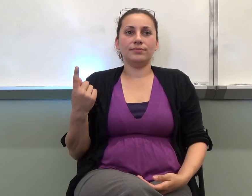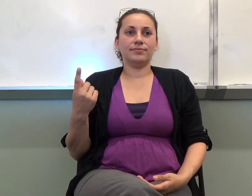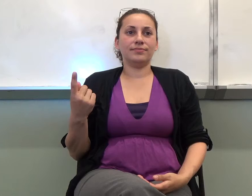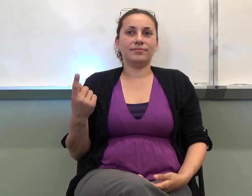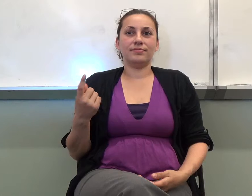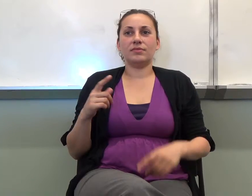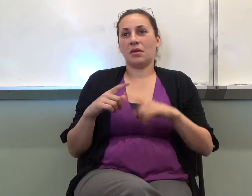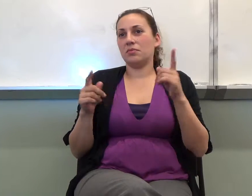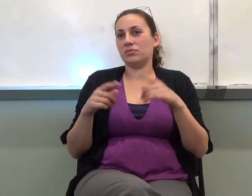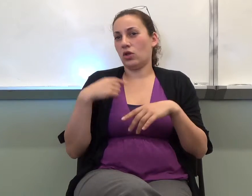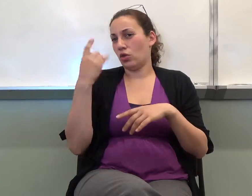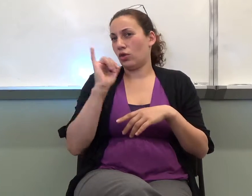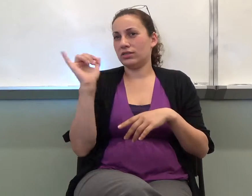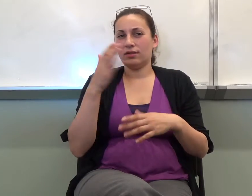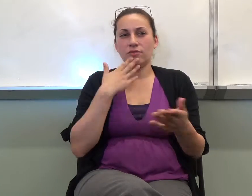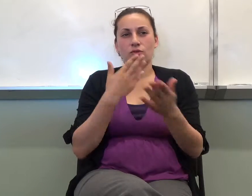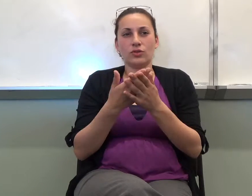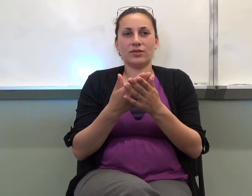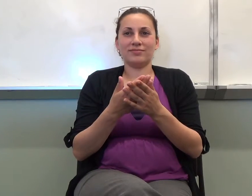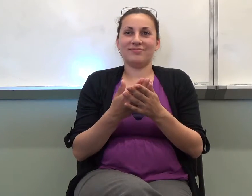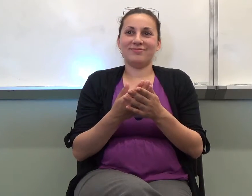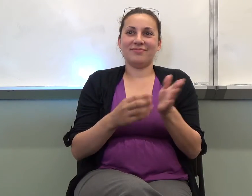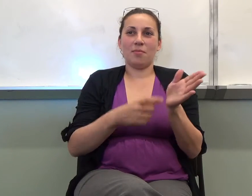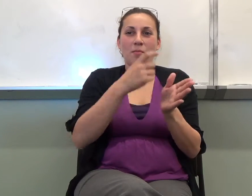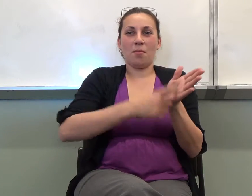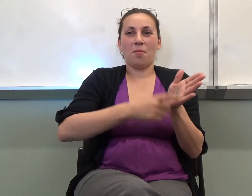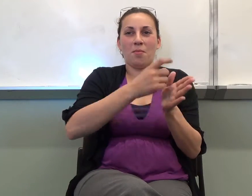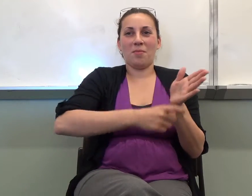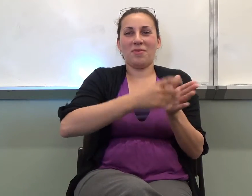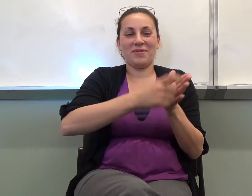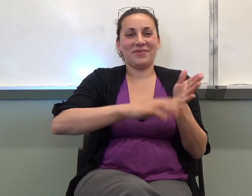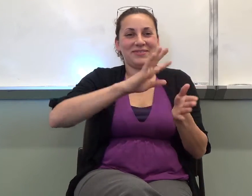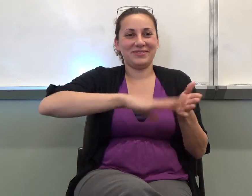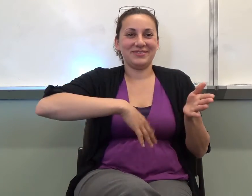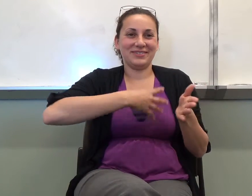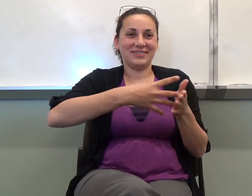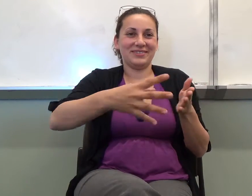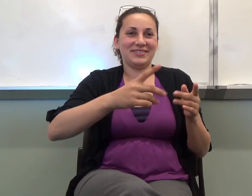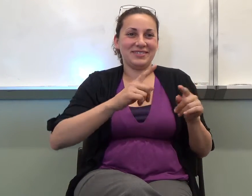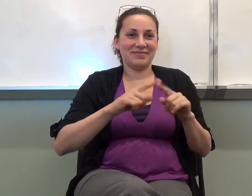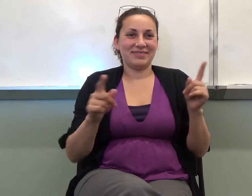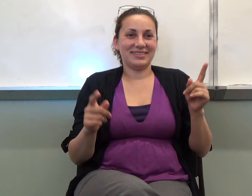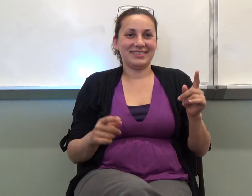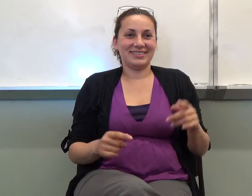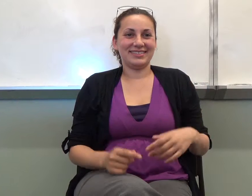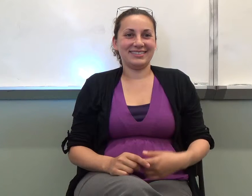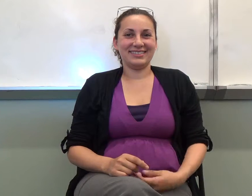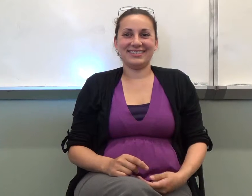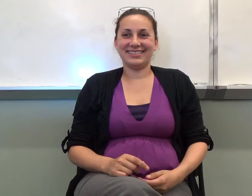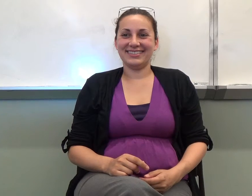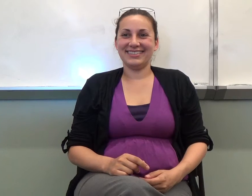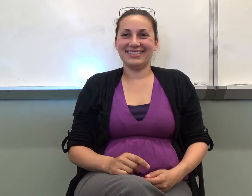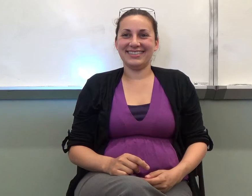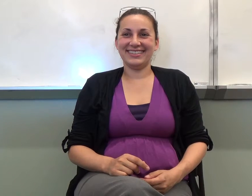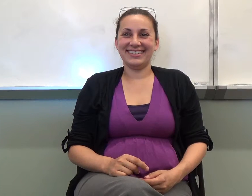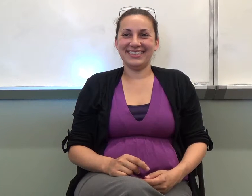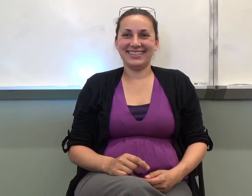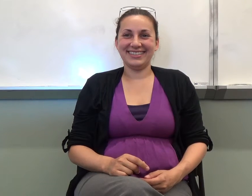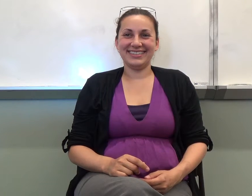considered a good-looking bar graph. In other words, your small one can be seen, but you know, the bars actually go